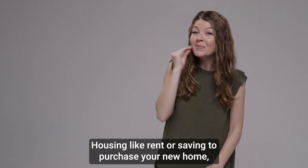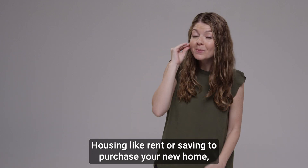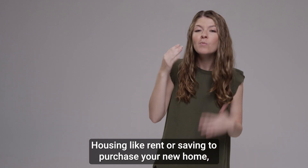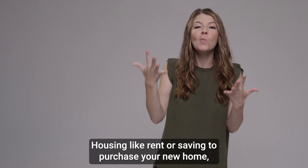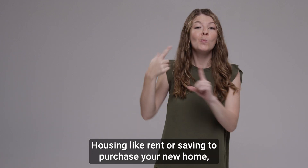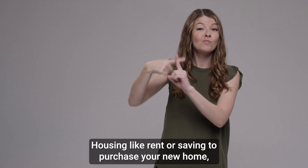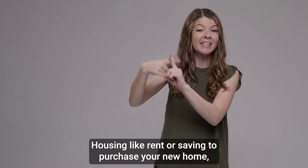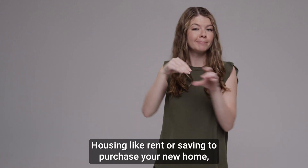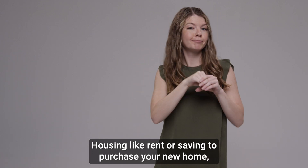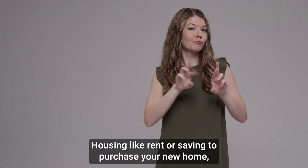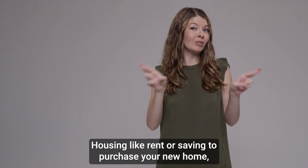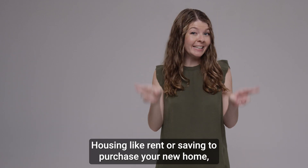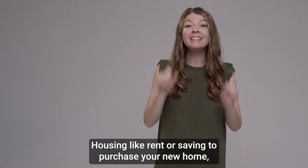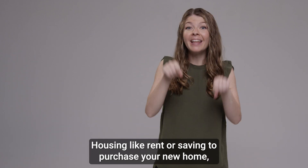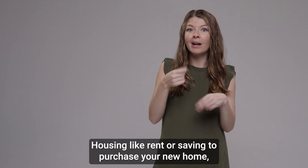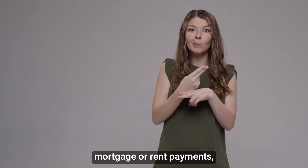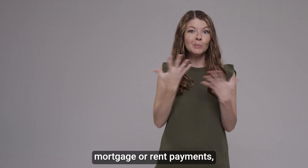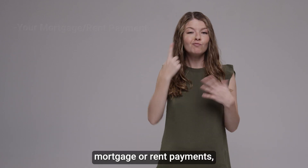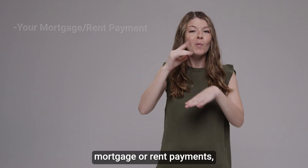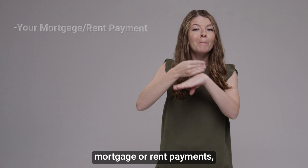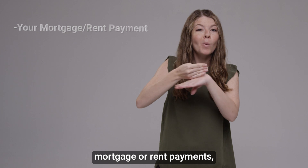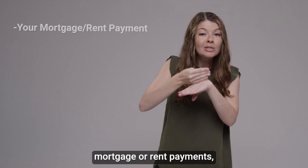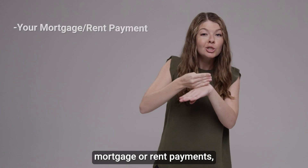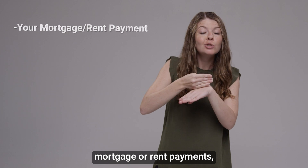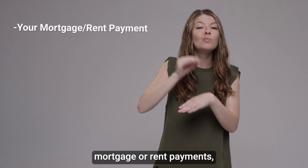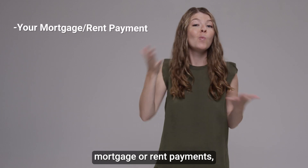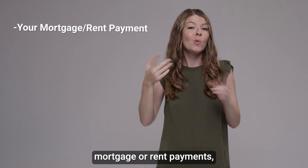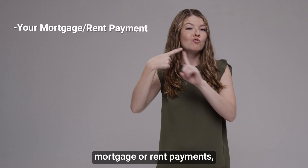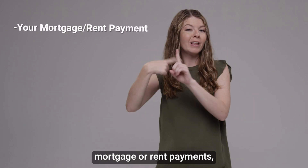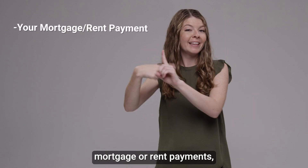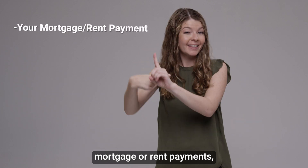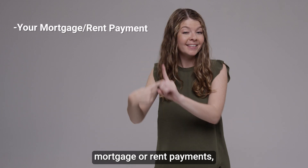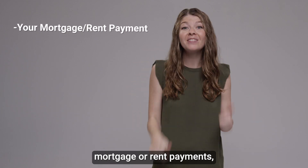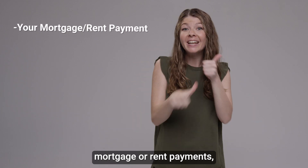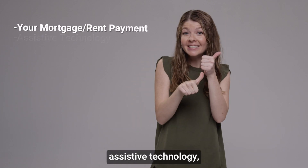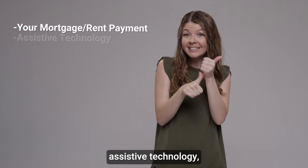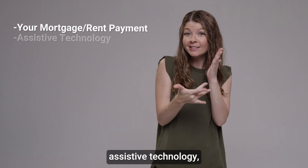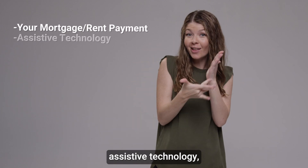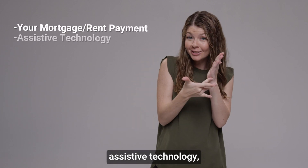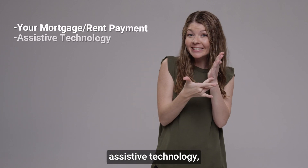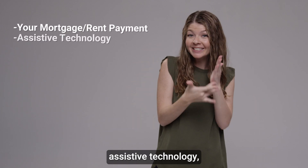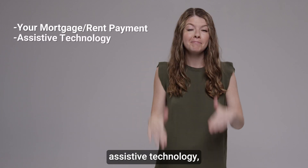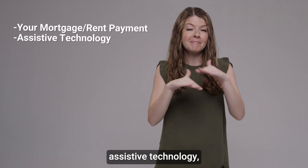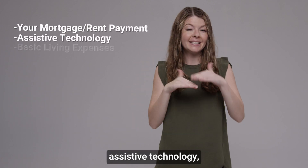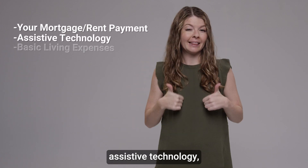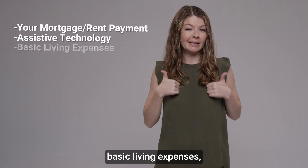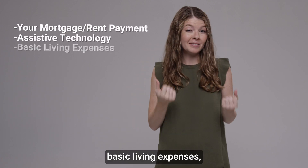saving to purchase your new home. Mortgage or rent payments. Assistive technology, basic